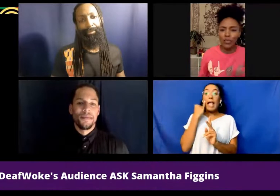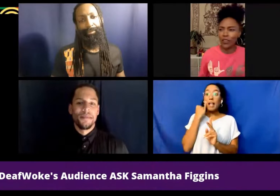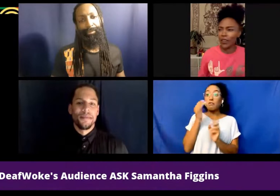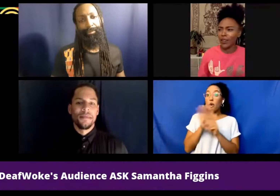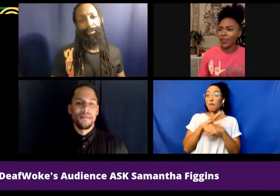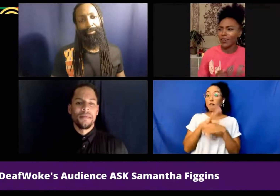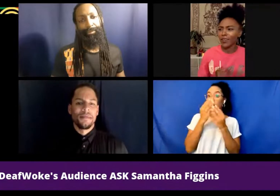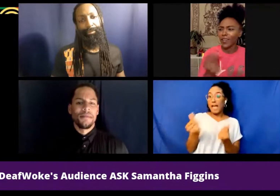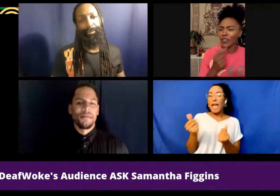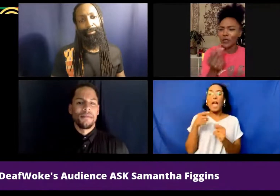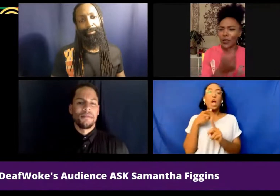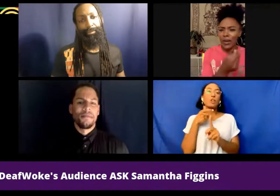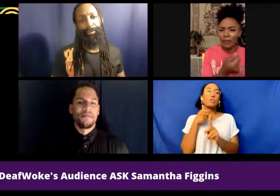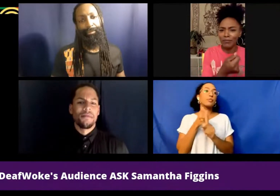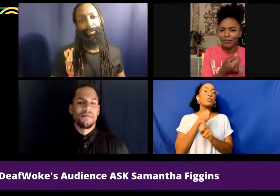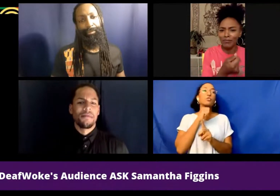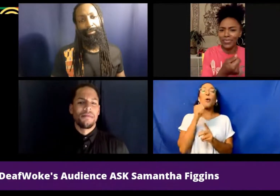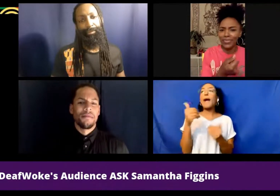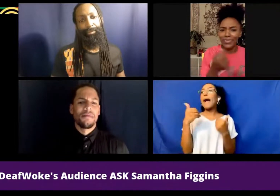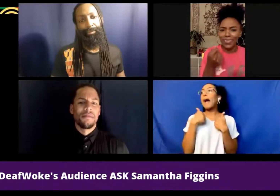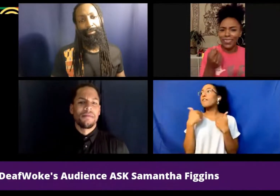new